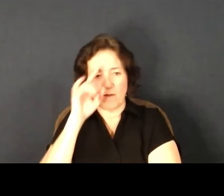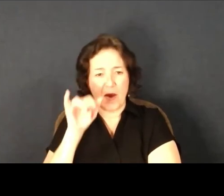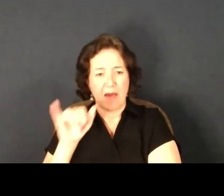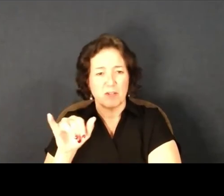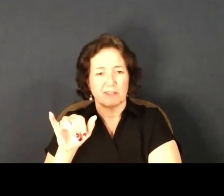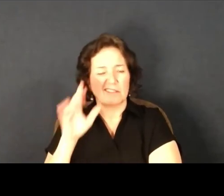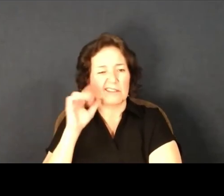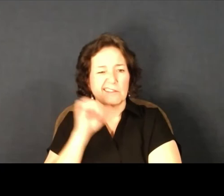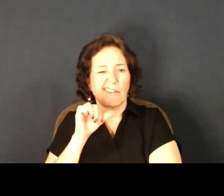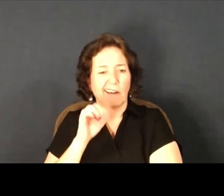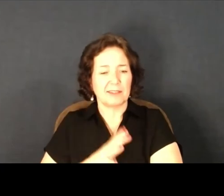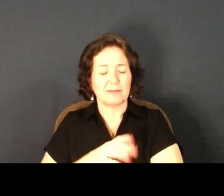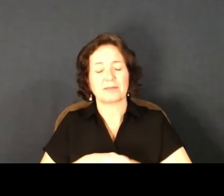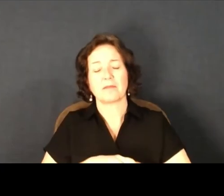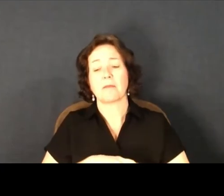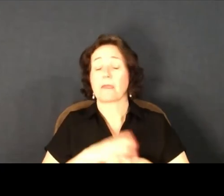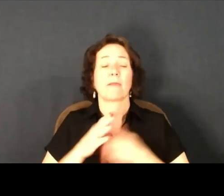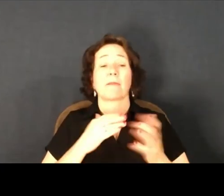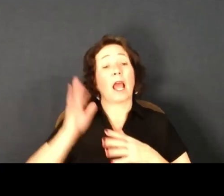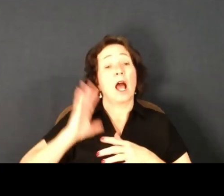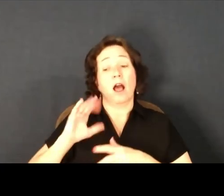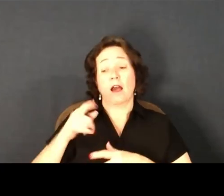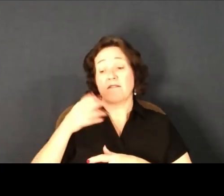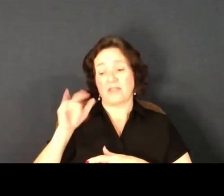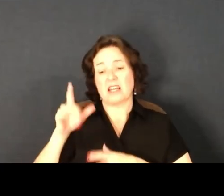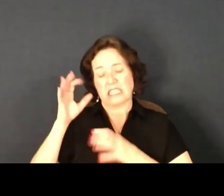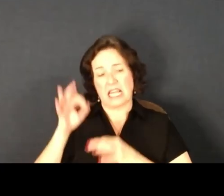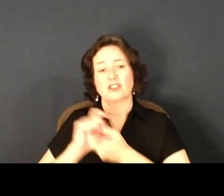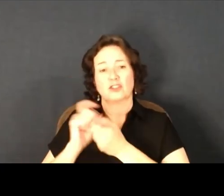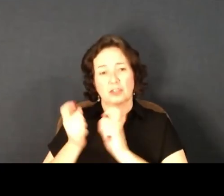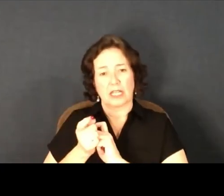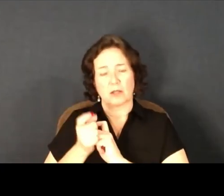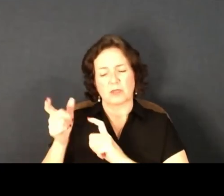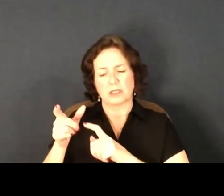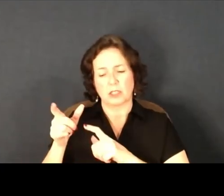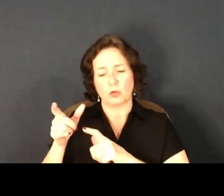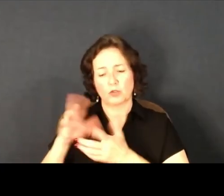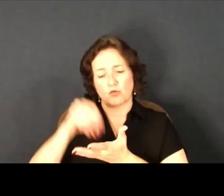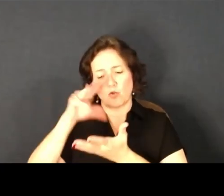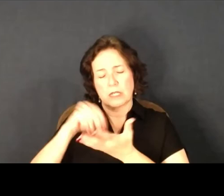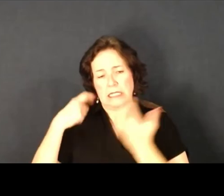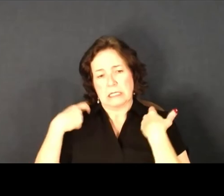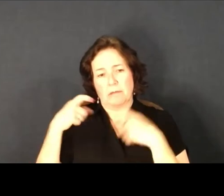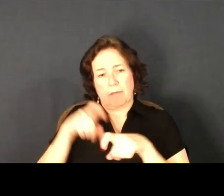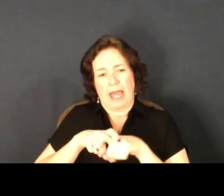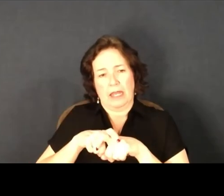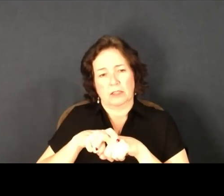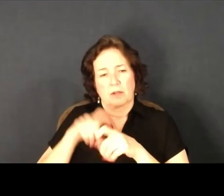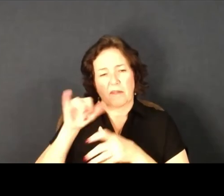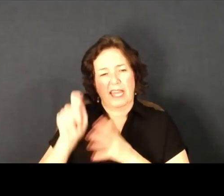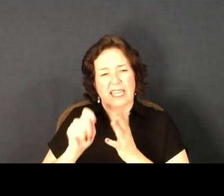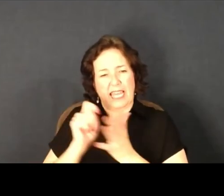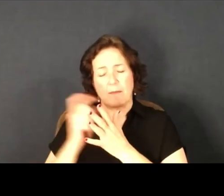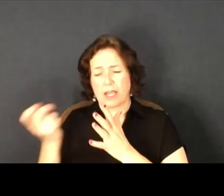So Phil decided to change his tattoo. He was taking Spanish at the time, and he looked up in the back of the El